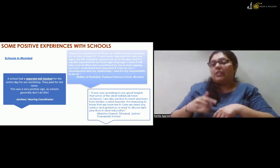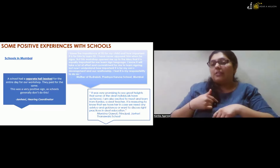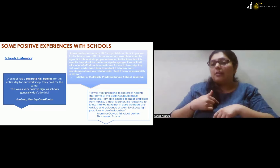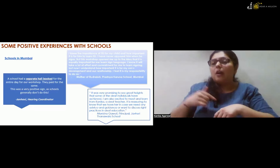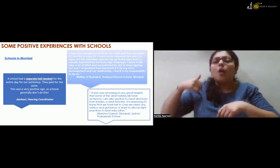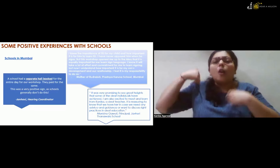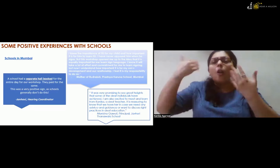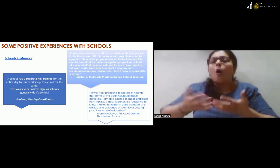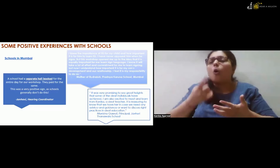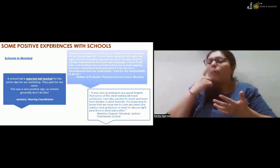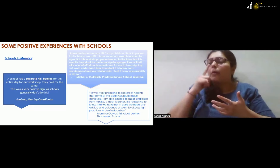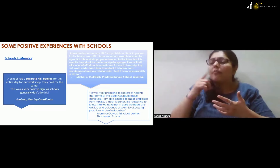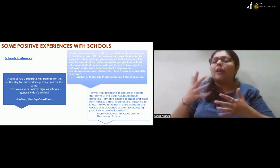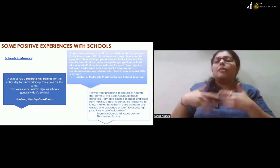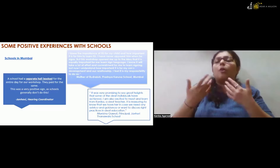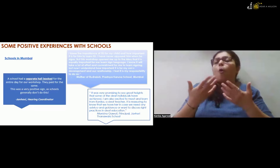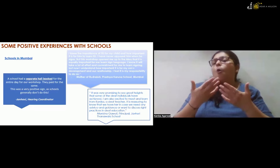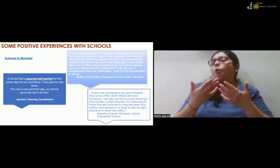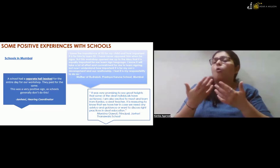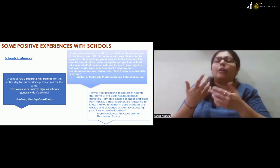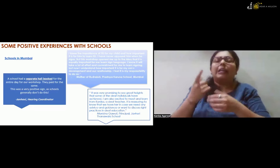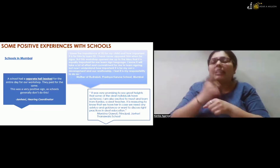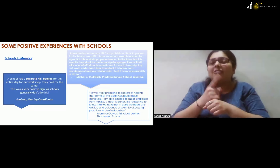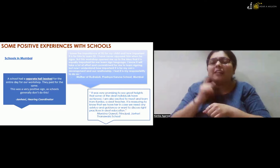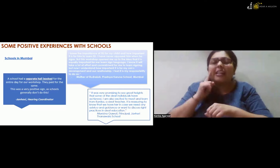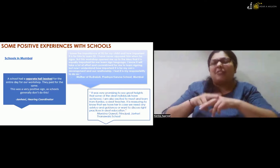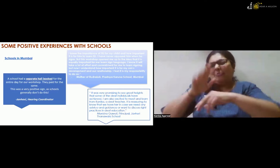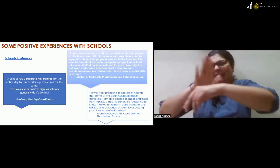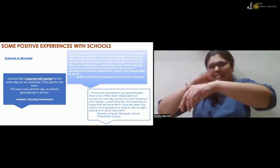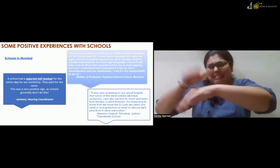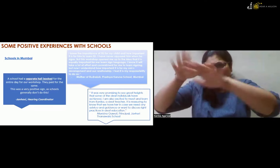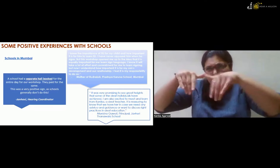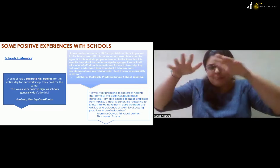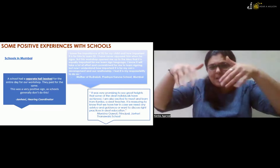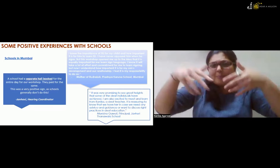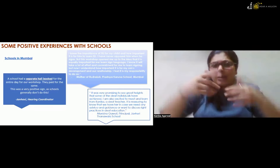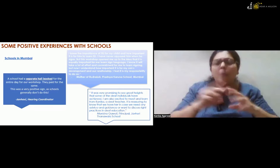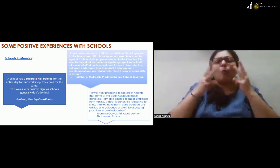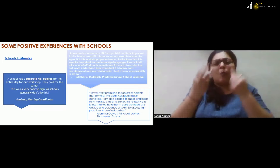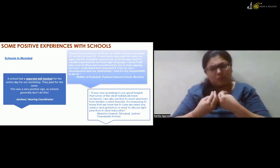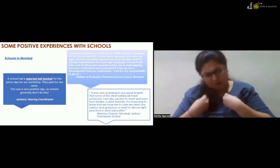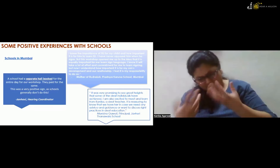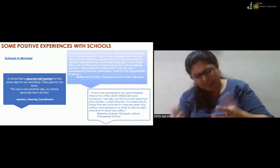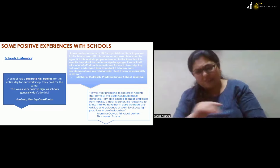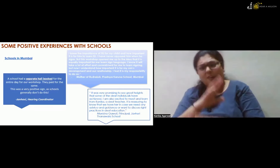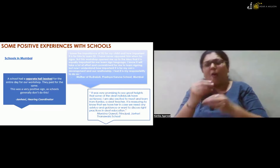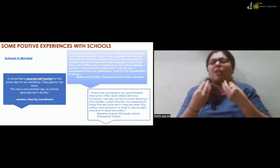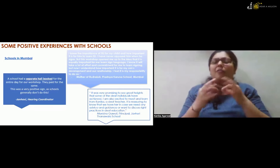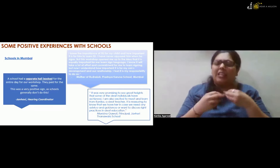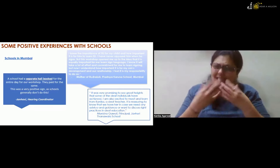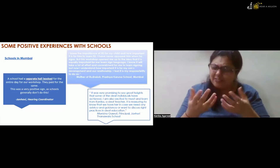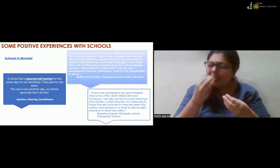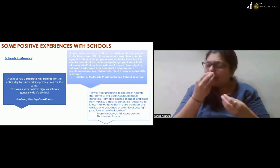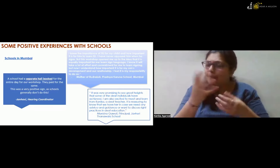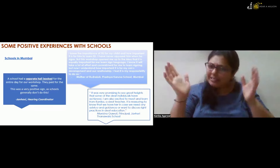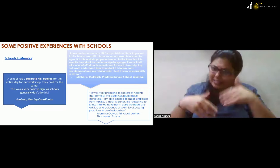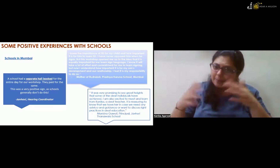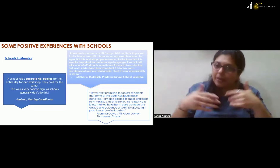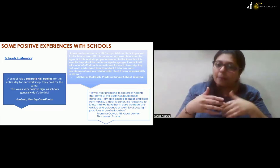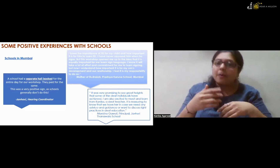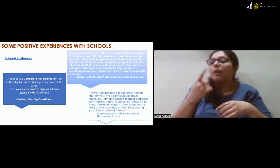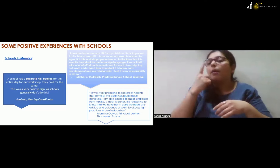about at all. And, some of our team, our experiences also,